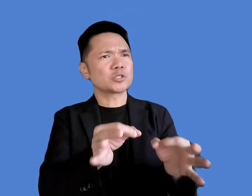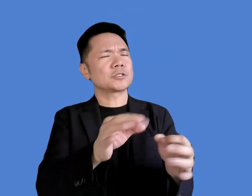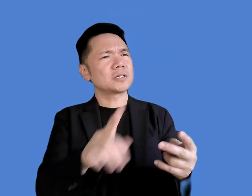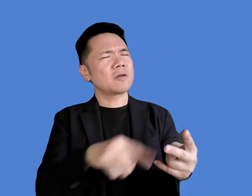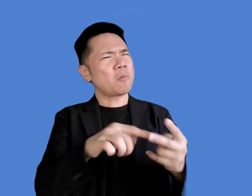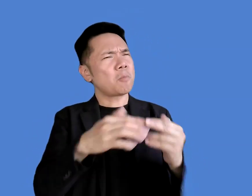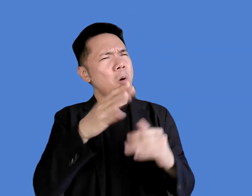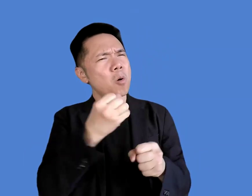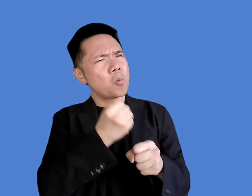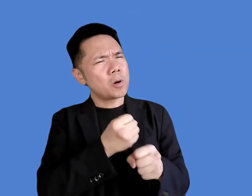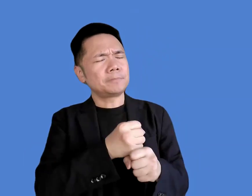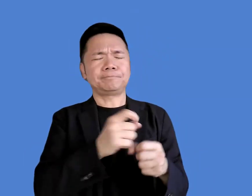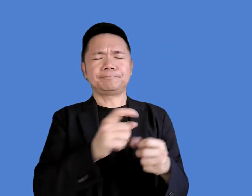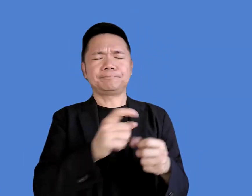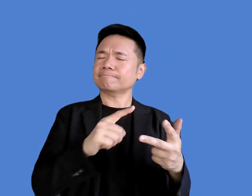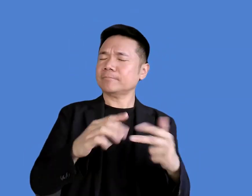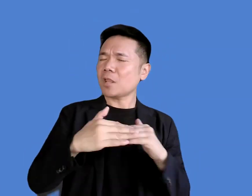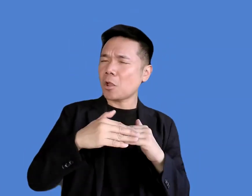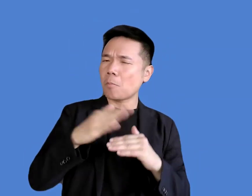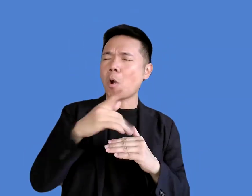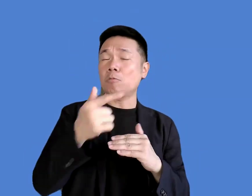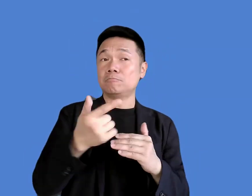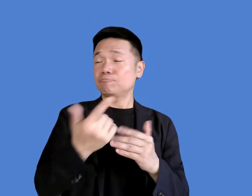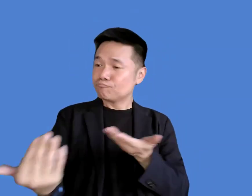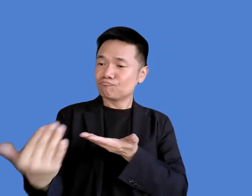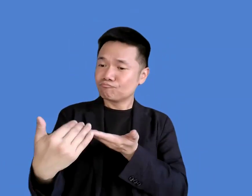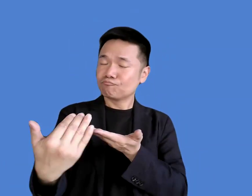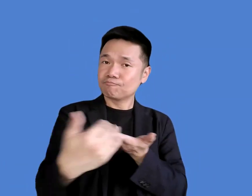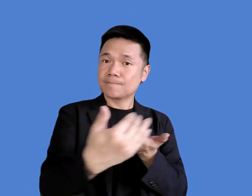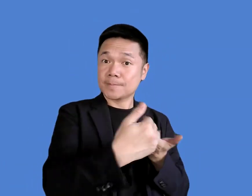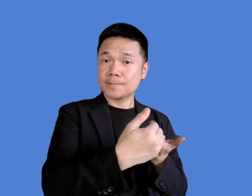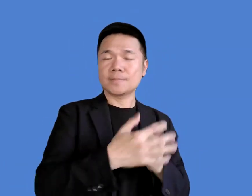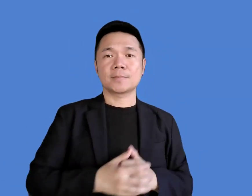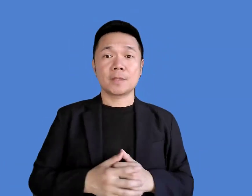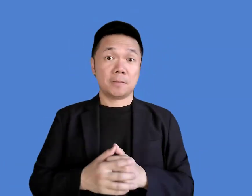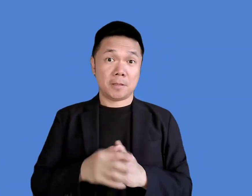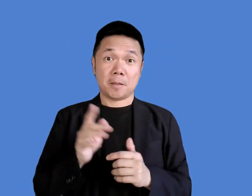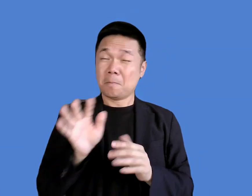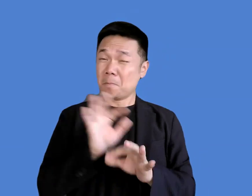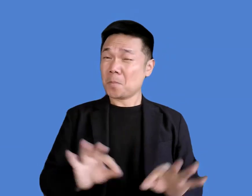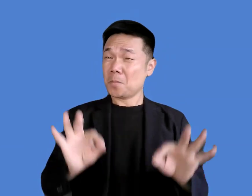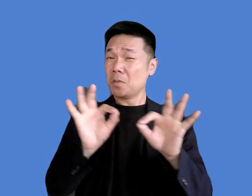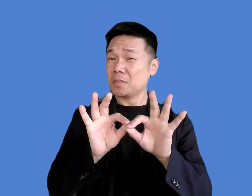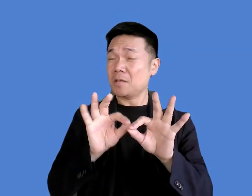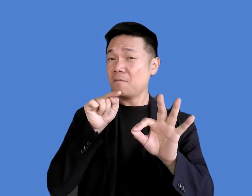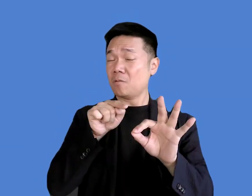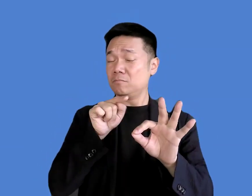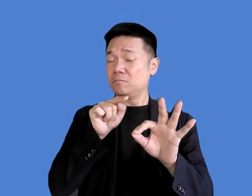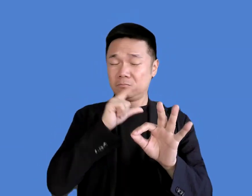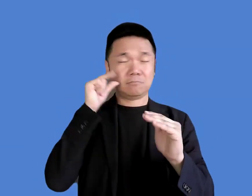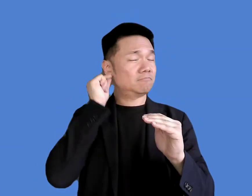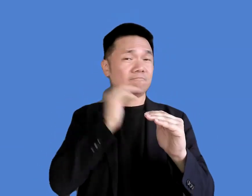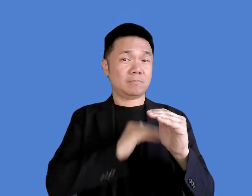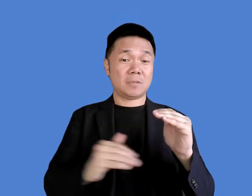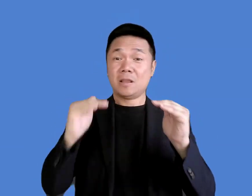actions, building multi-stakeholder collaborations where we can drive gender equality in